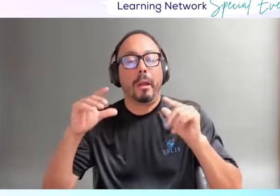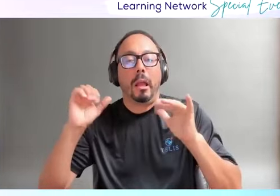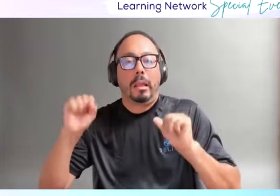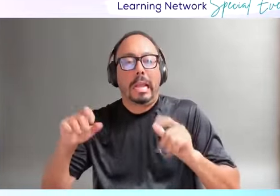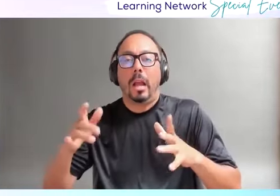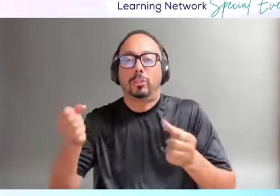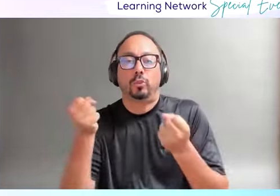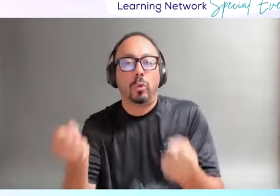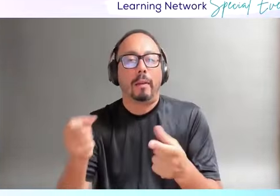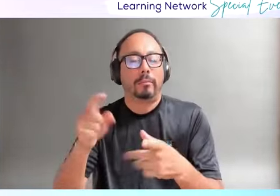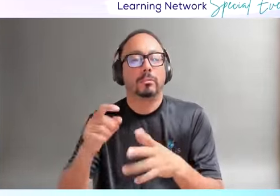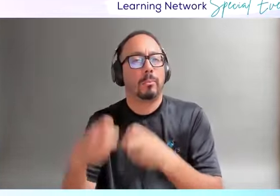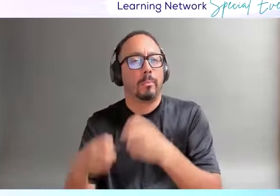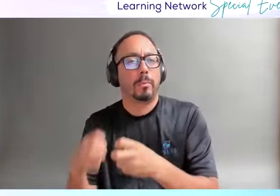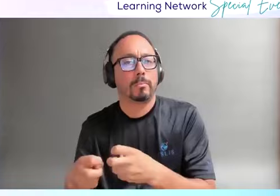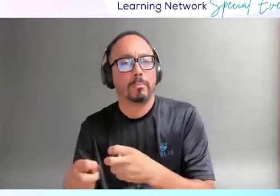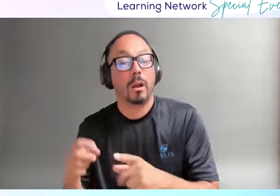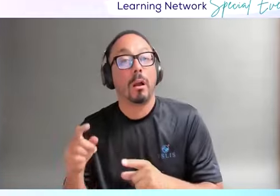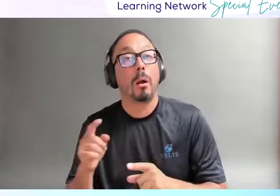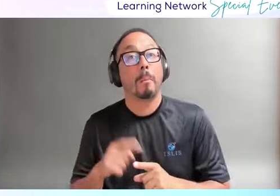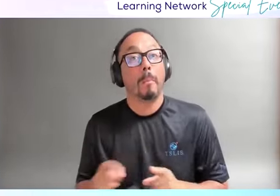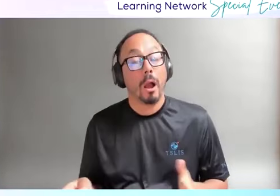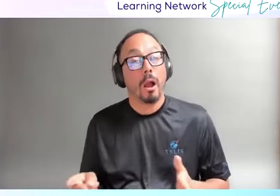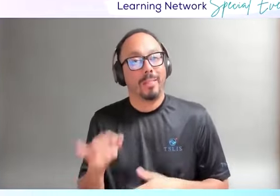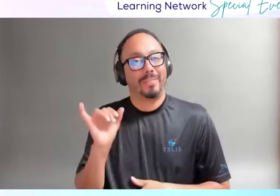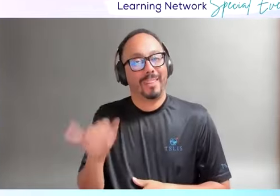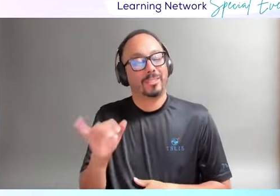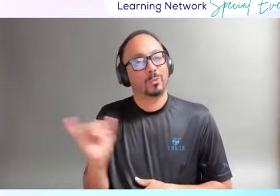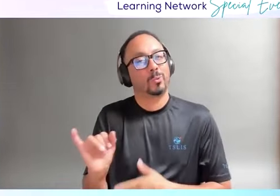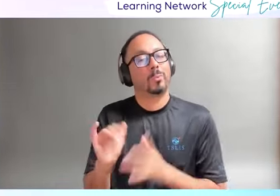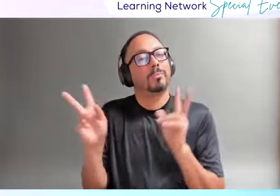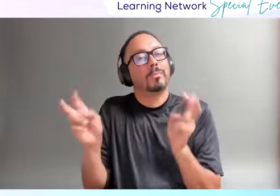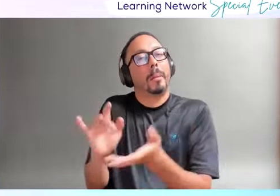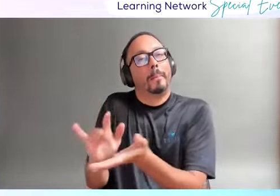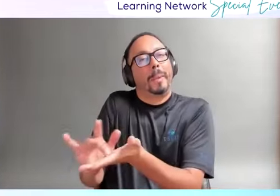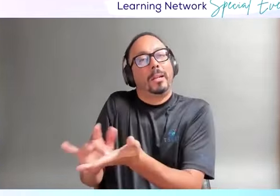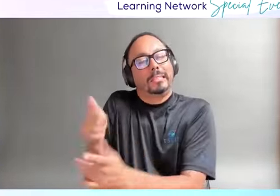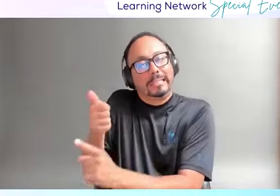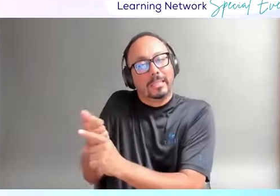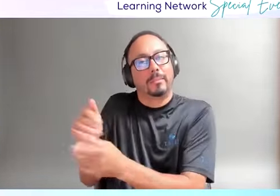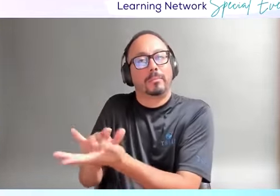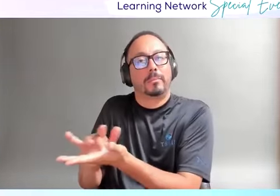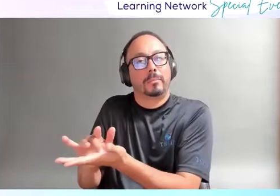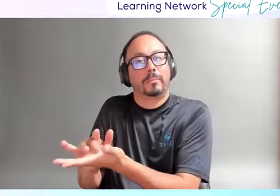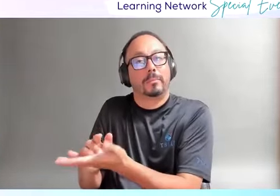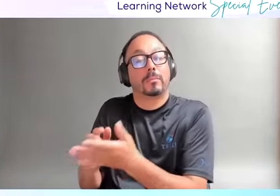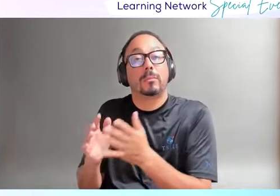a form of self-medication. So again, cannabis and tobacco can be seen as drugs that actually